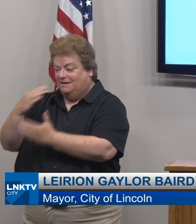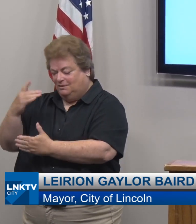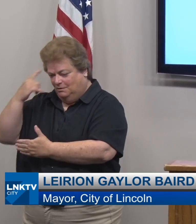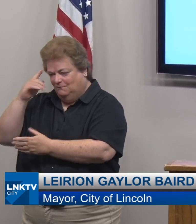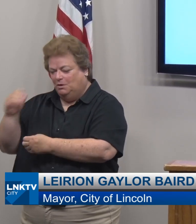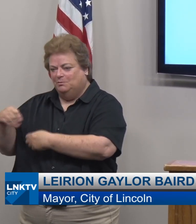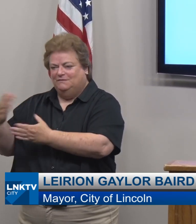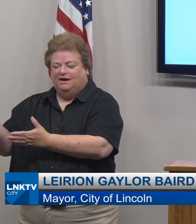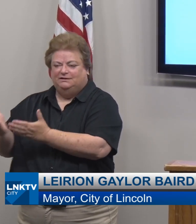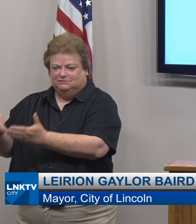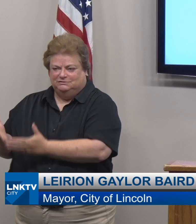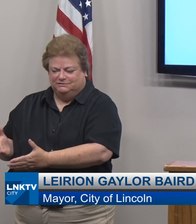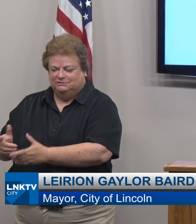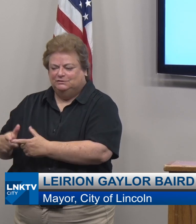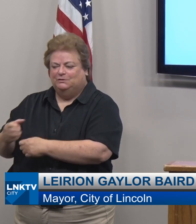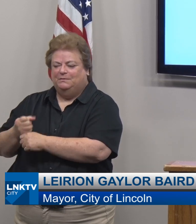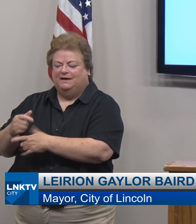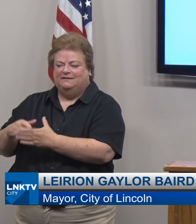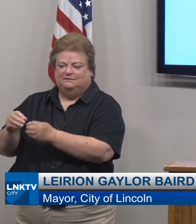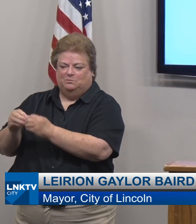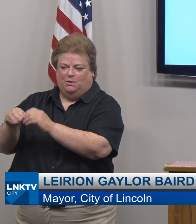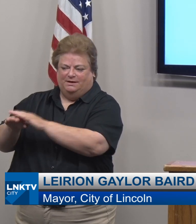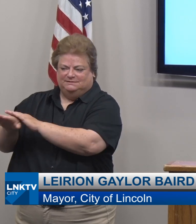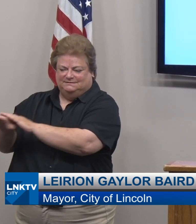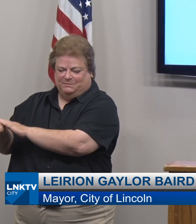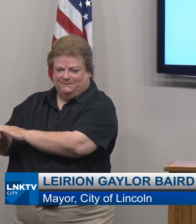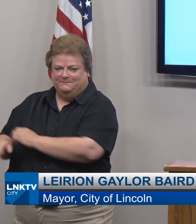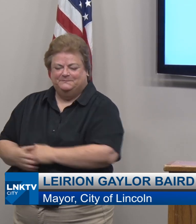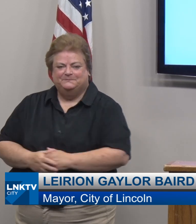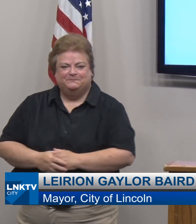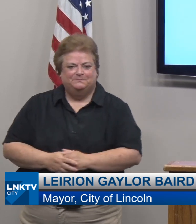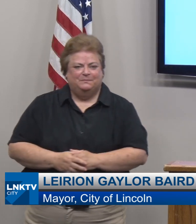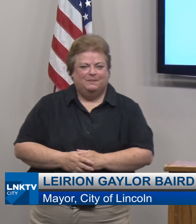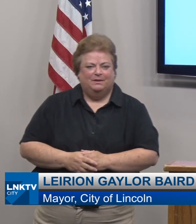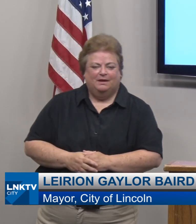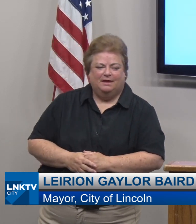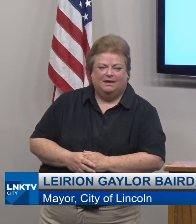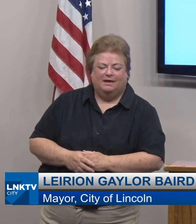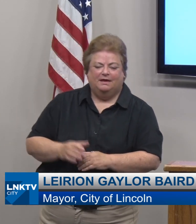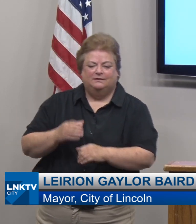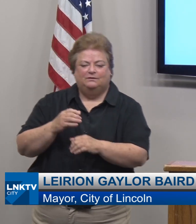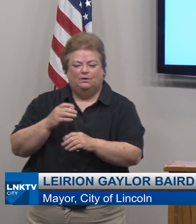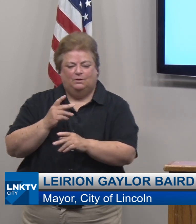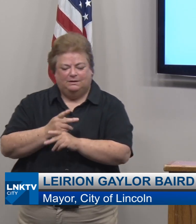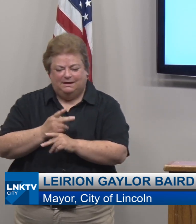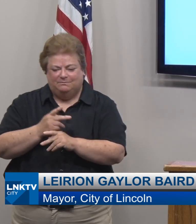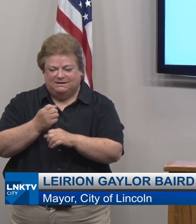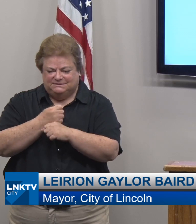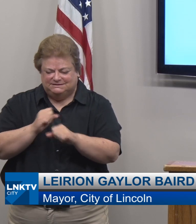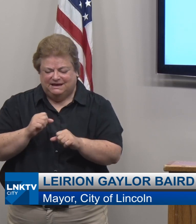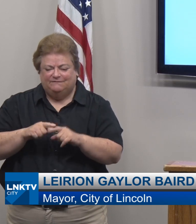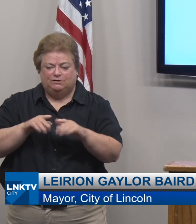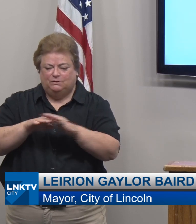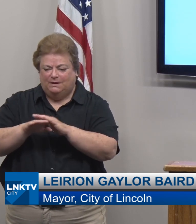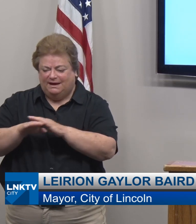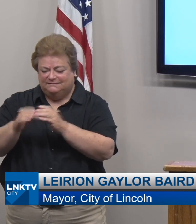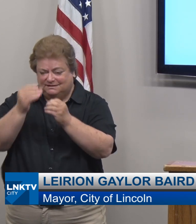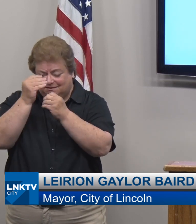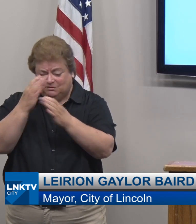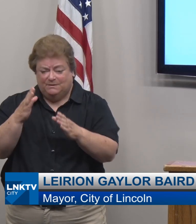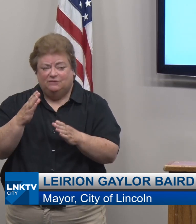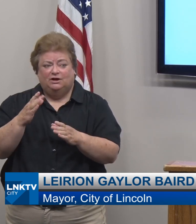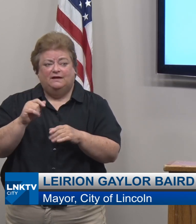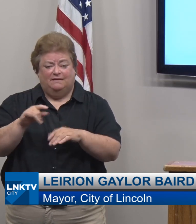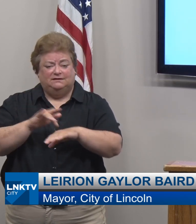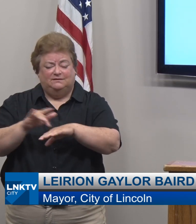for providing your services to make this briefing more accessible. To keep one another safe and to access information and resources that are available